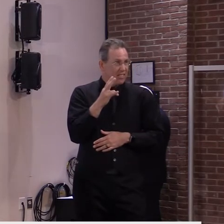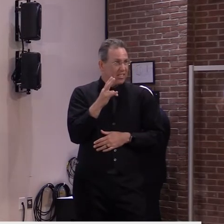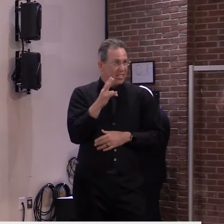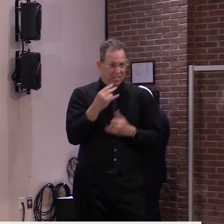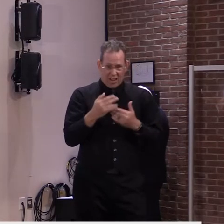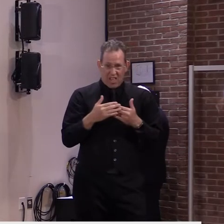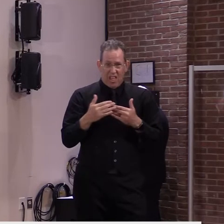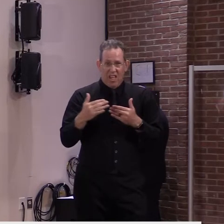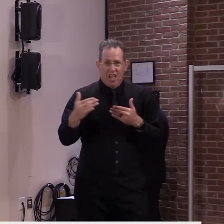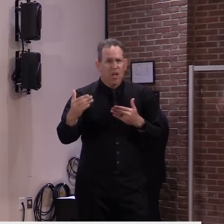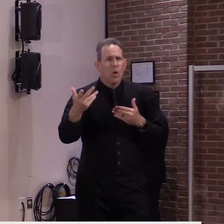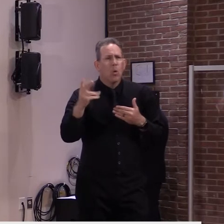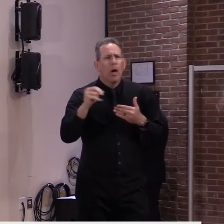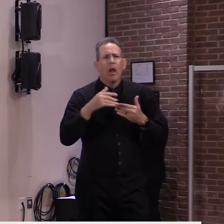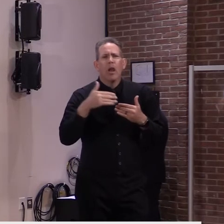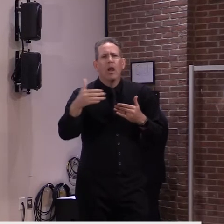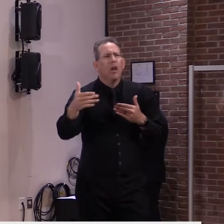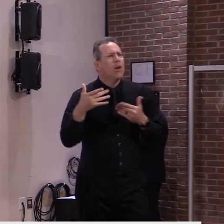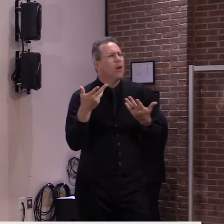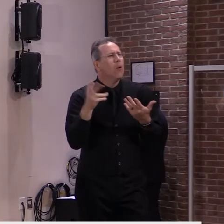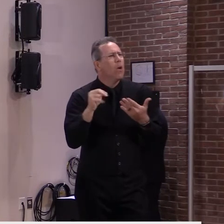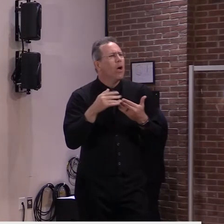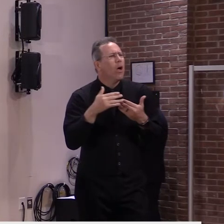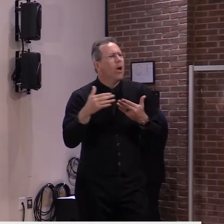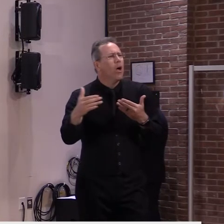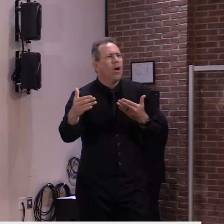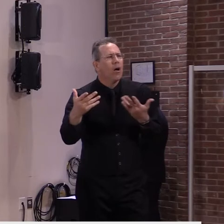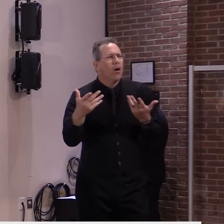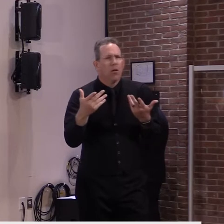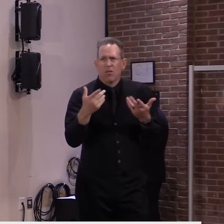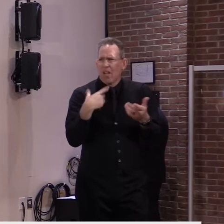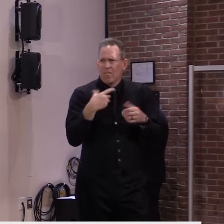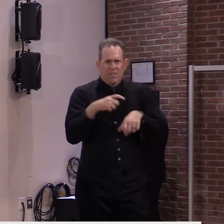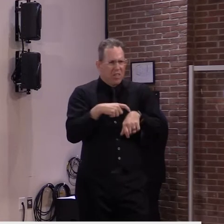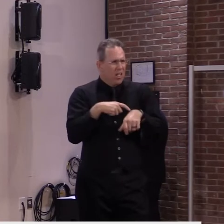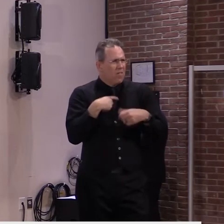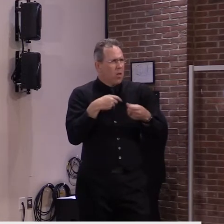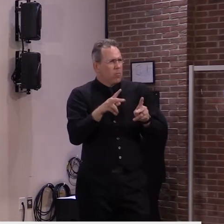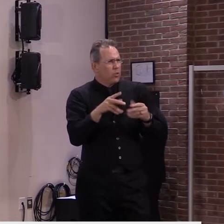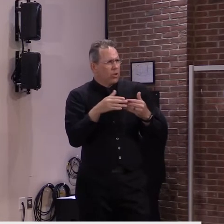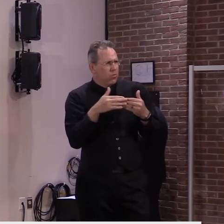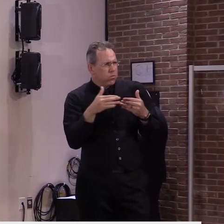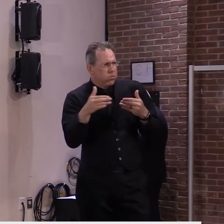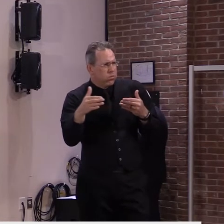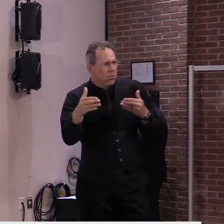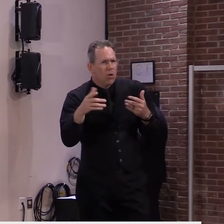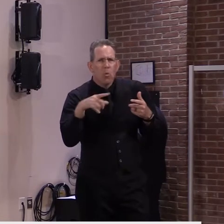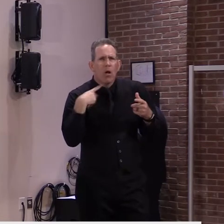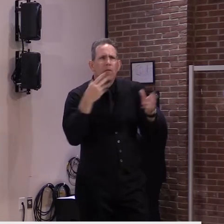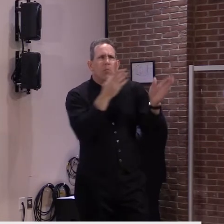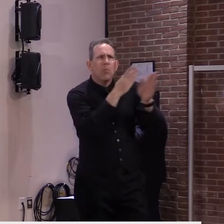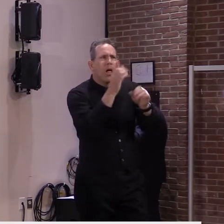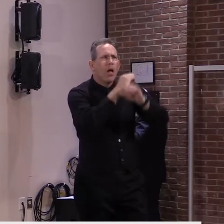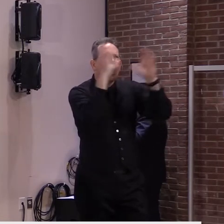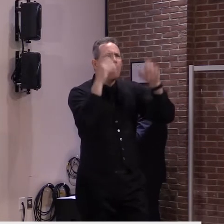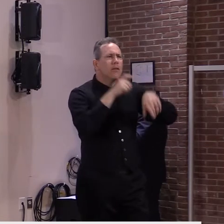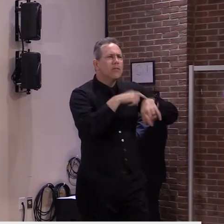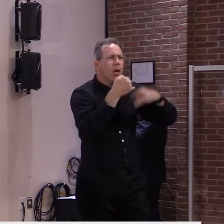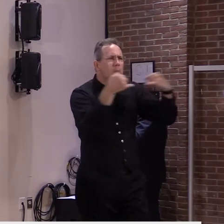Is there any way, just like you put together with your administration, a plan to manage COVID all the way through,